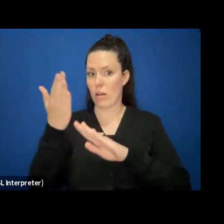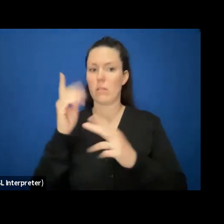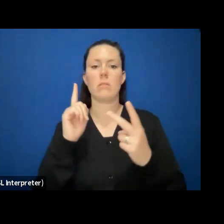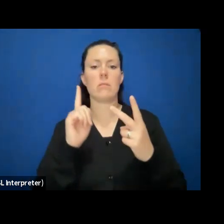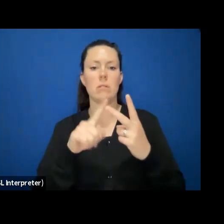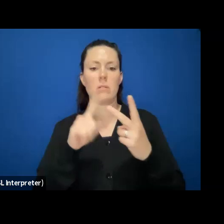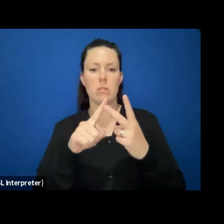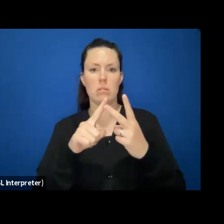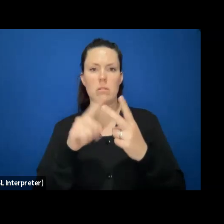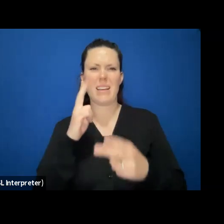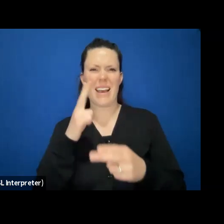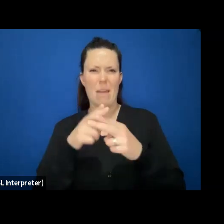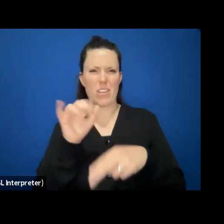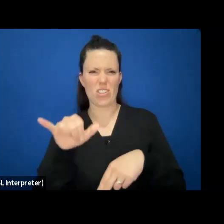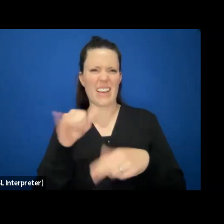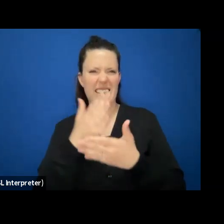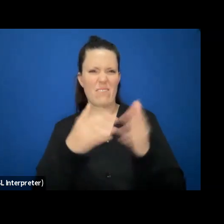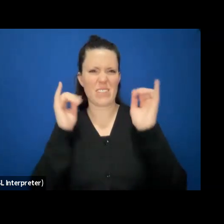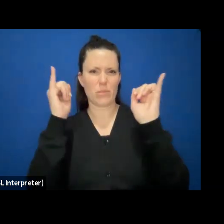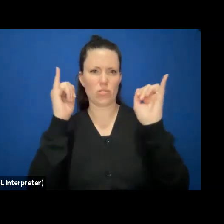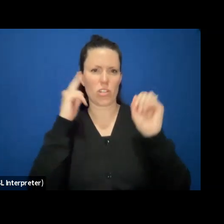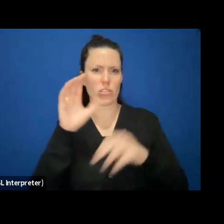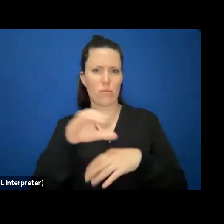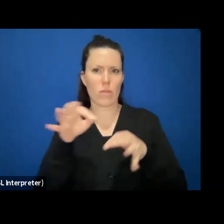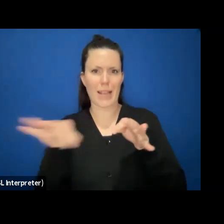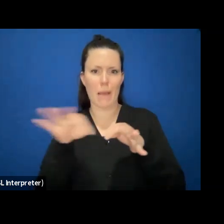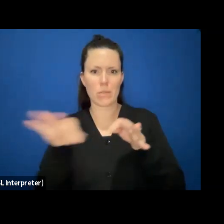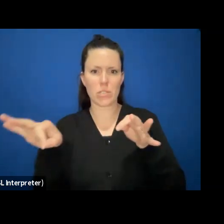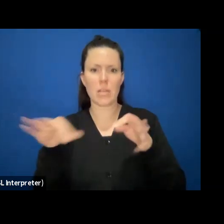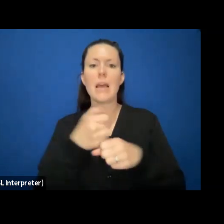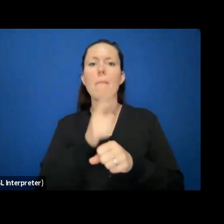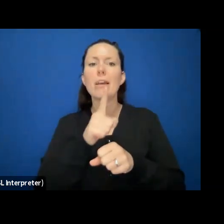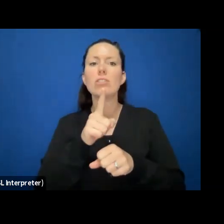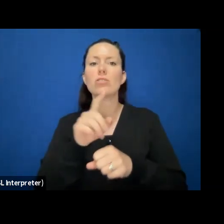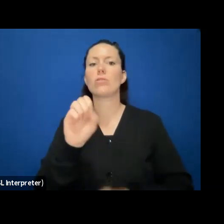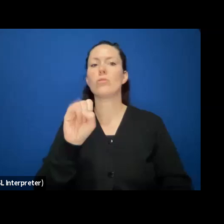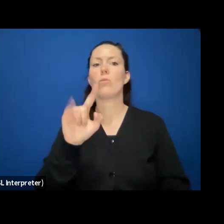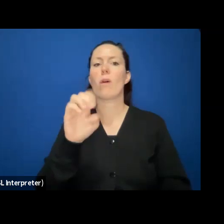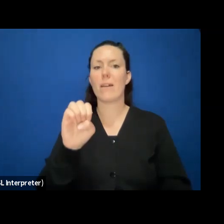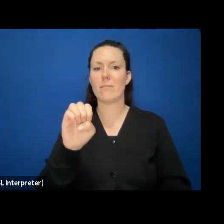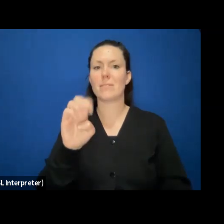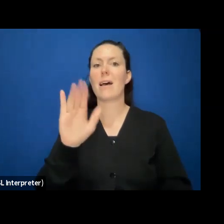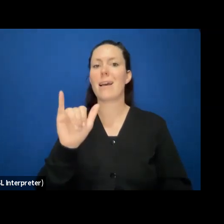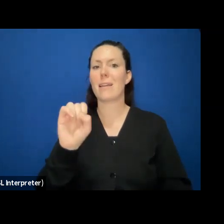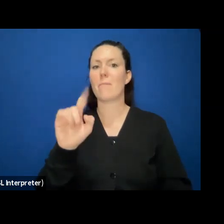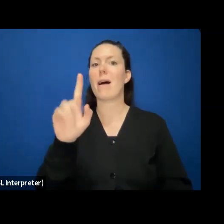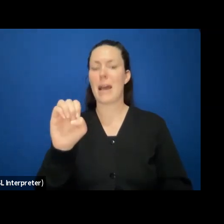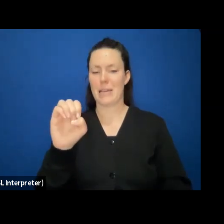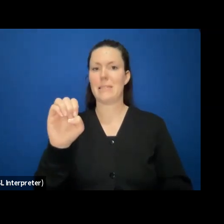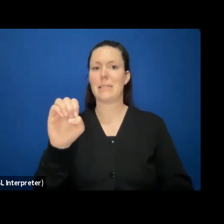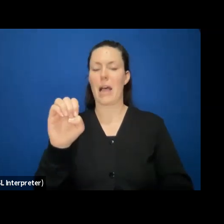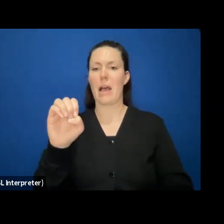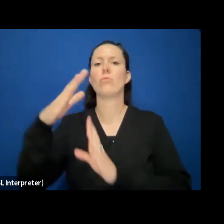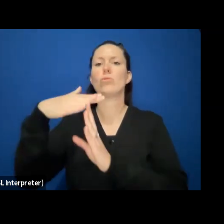And I mentioned that because I'm going to give some instructions. Make sure that you're in side-by-side mode. So at the top